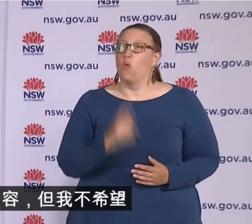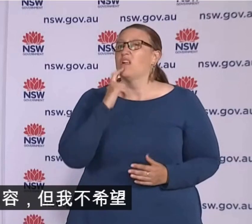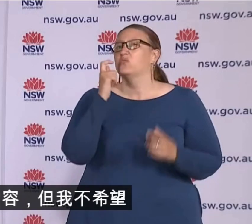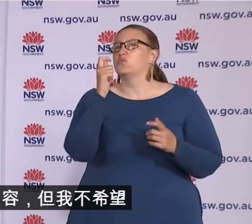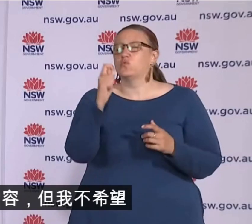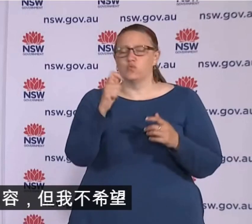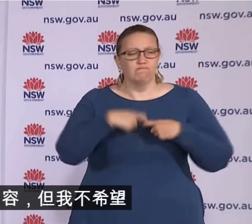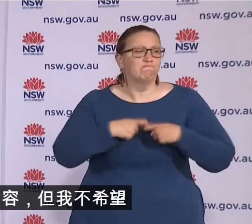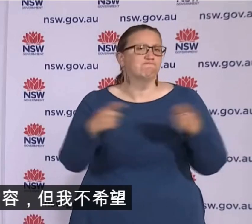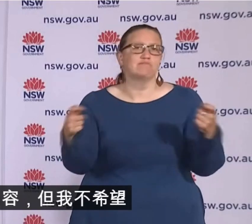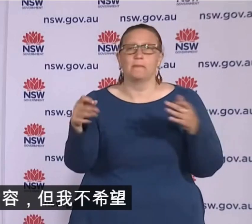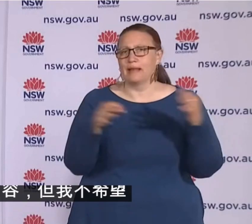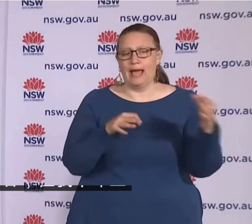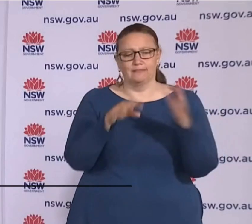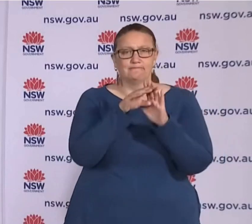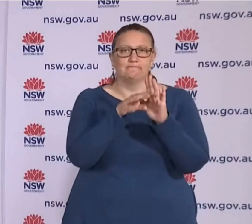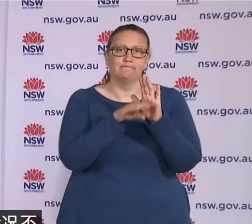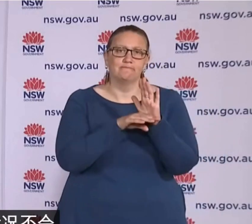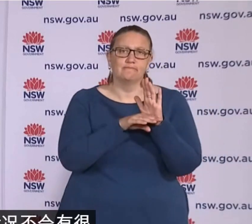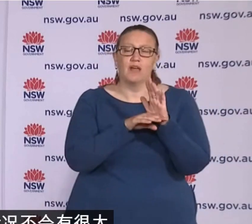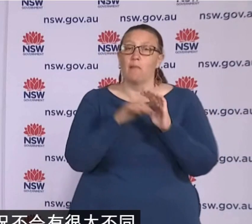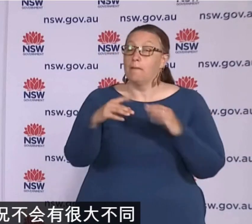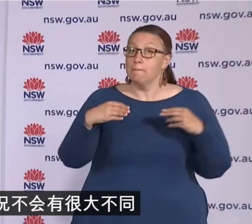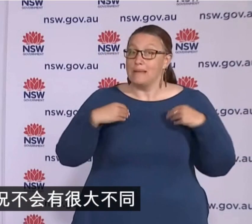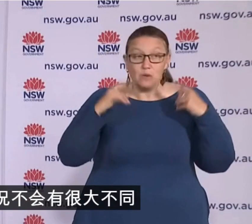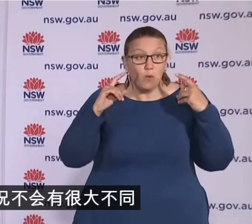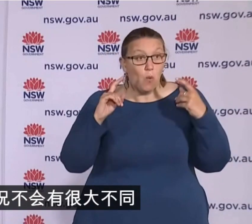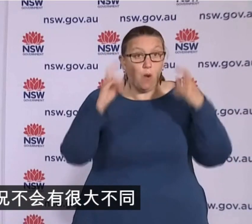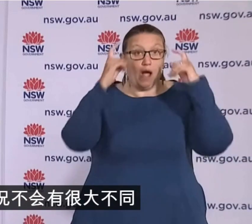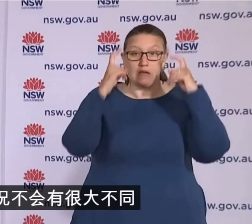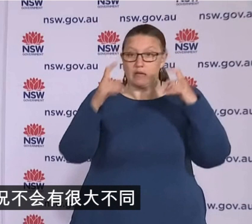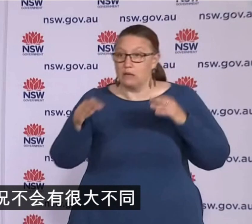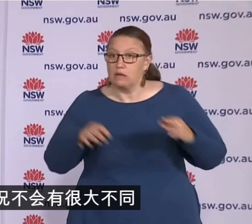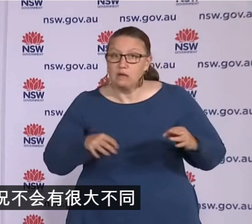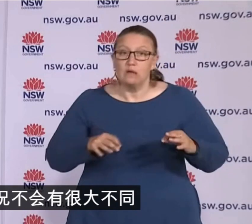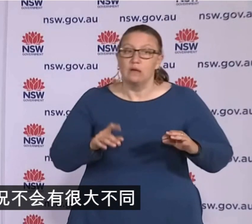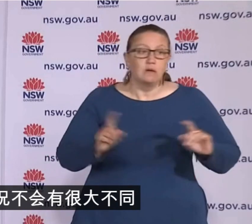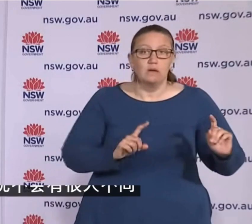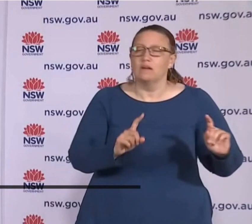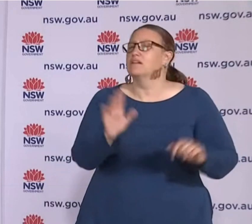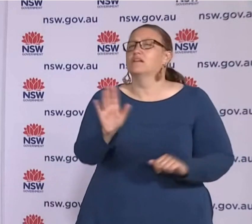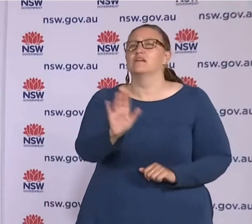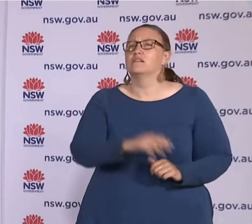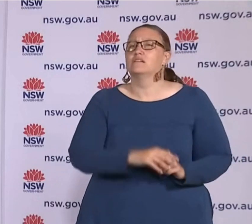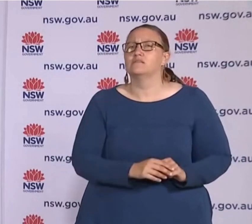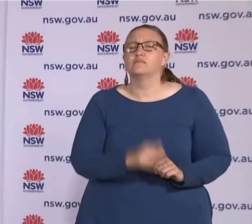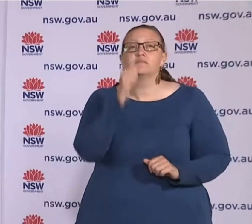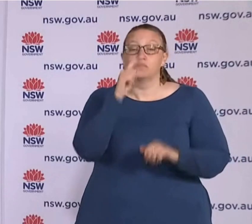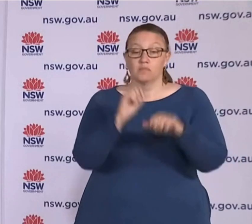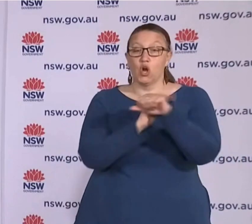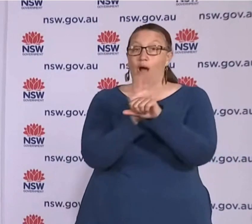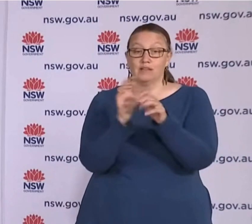want businesses to worry. The situation won't be very different to what we had before the Delta outbreak. We had a very good system where people took